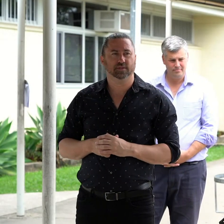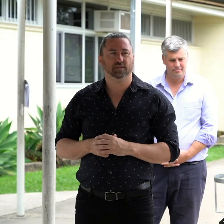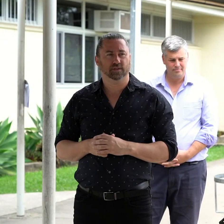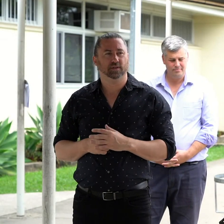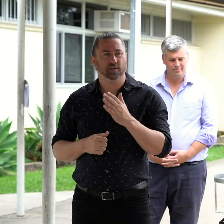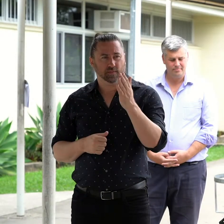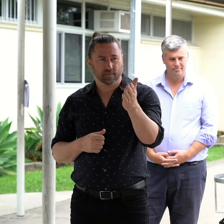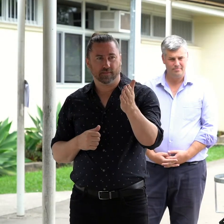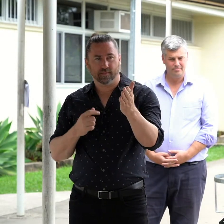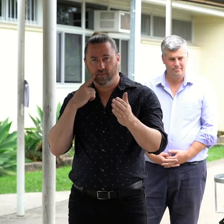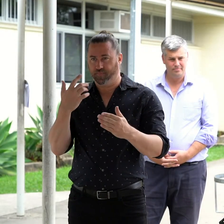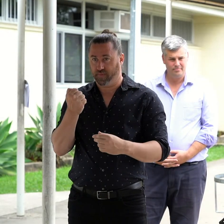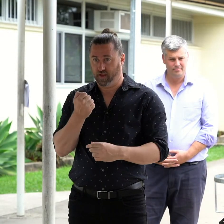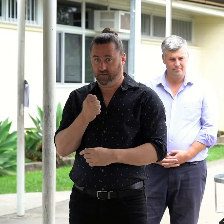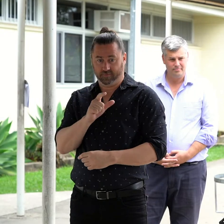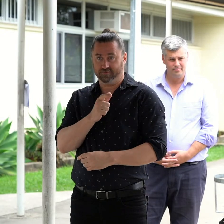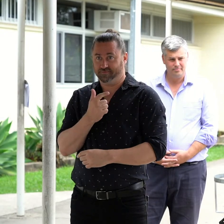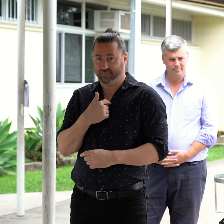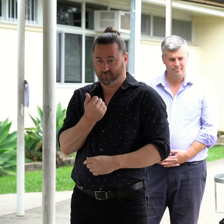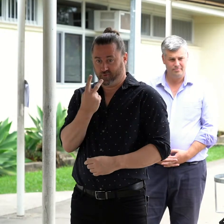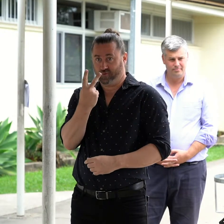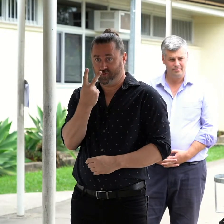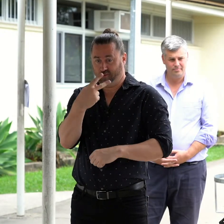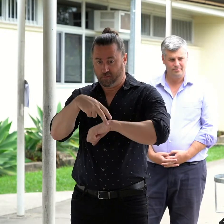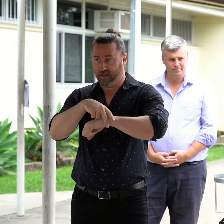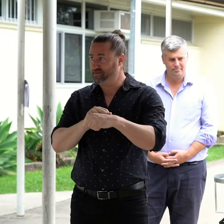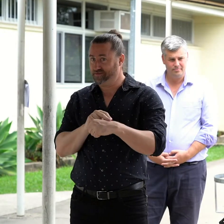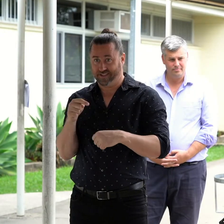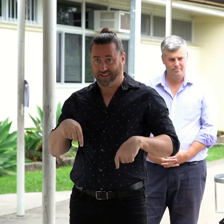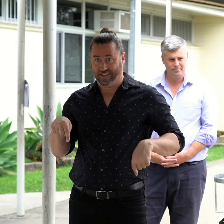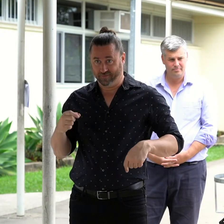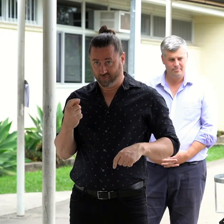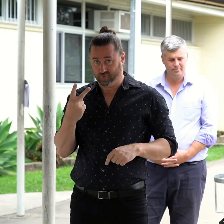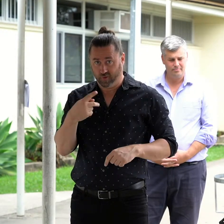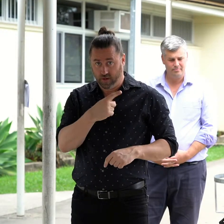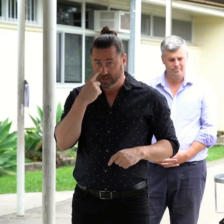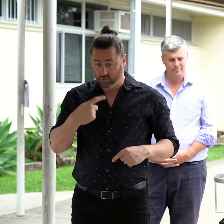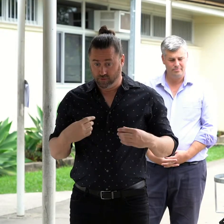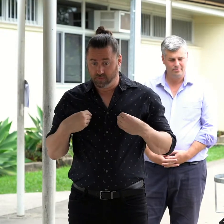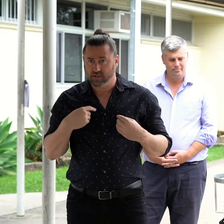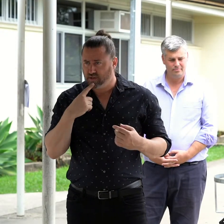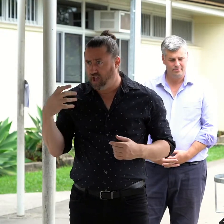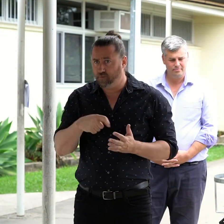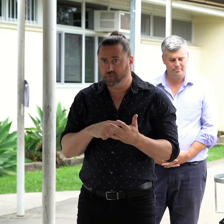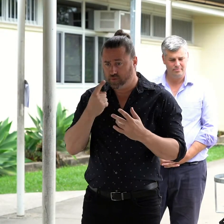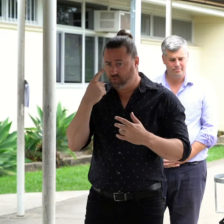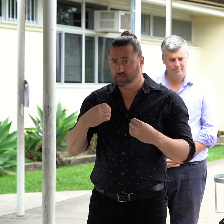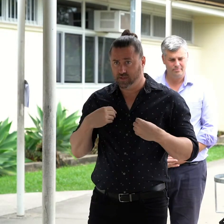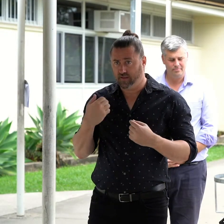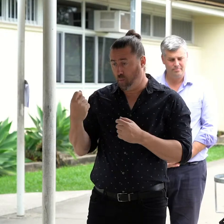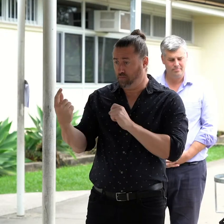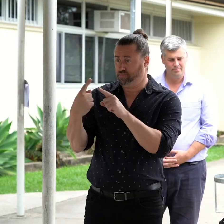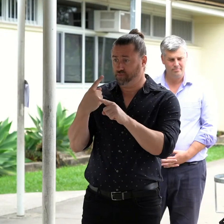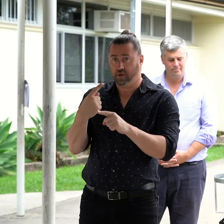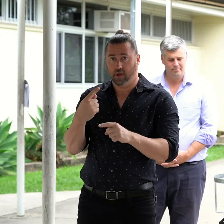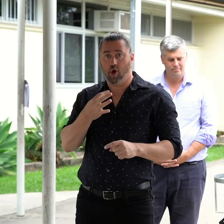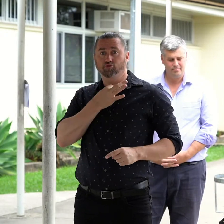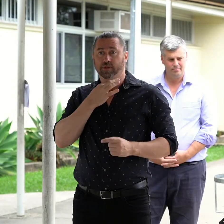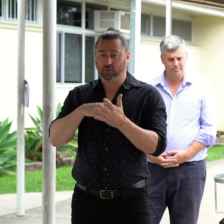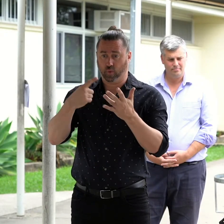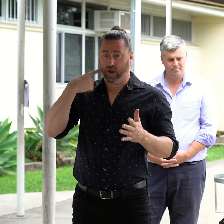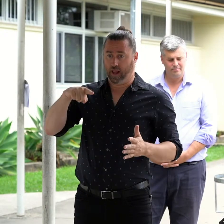Obviously you don't normally travel with security, and security here today, is that how serious you're taking it? We have to take it seriously, We've all